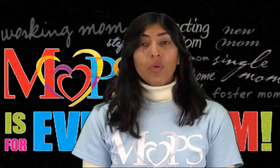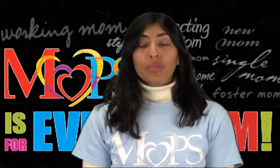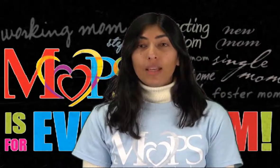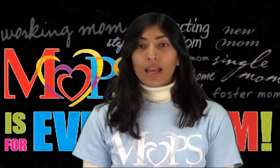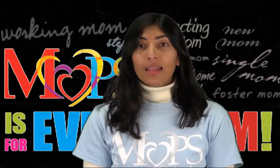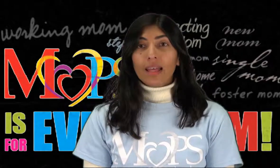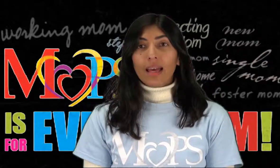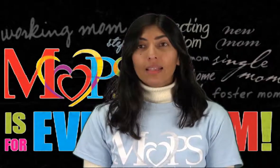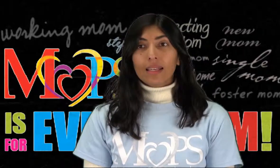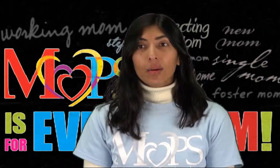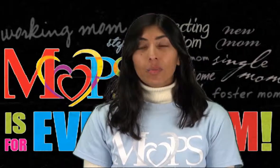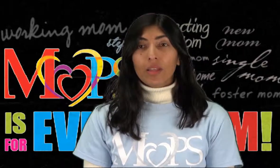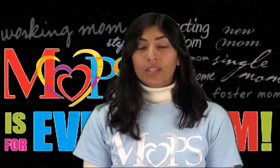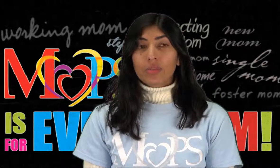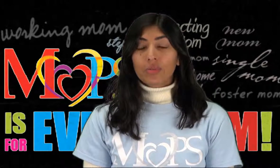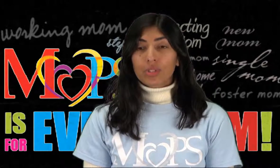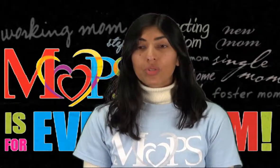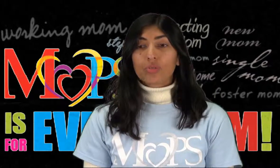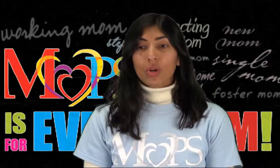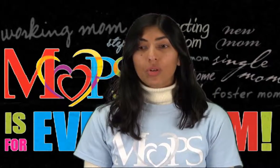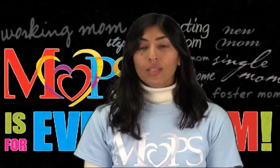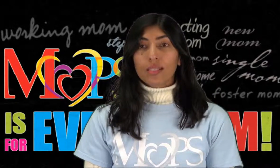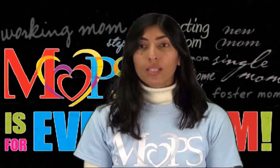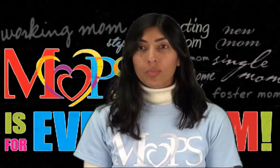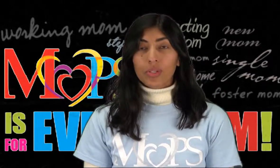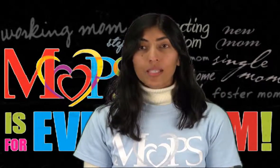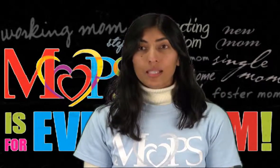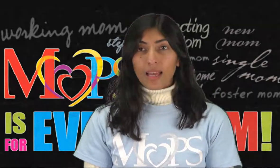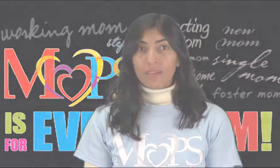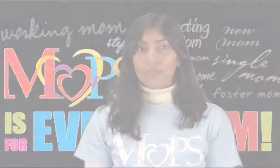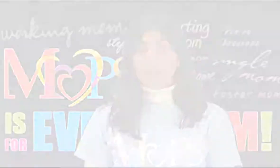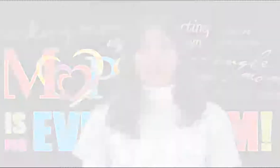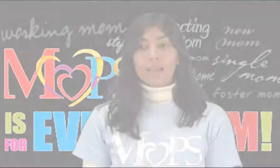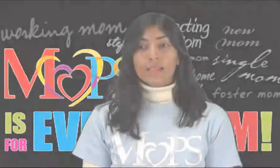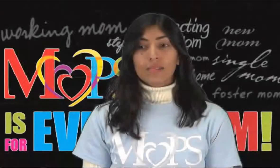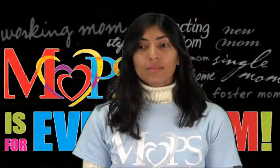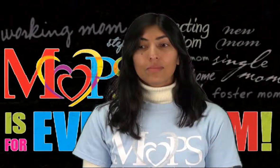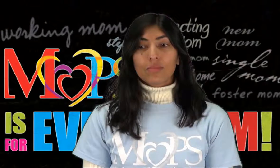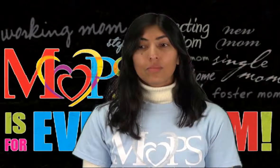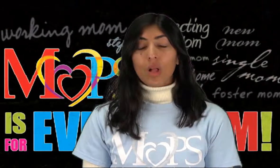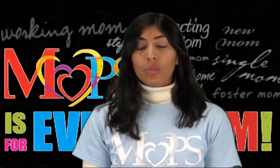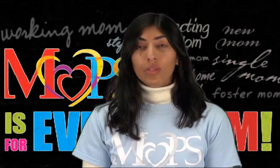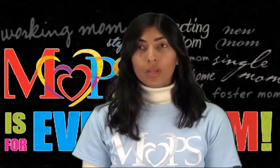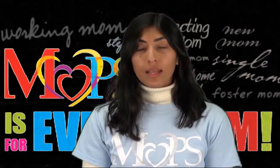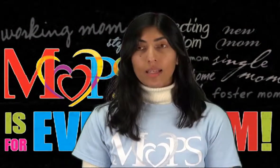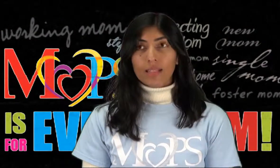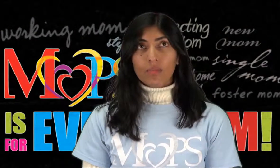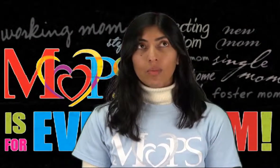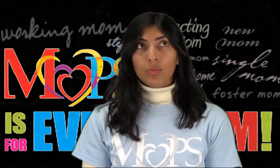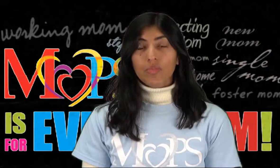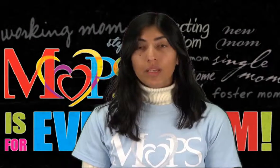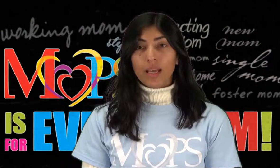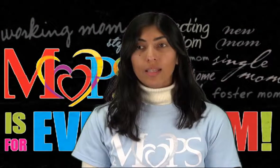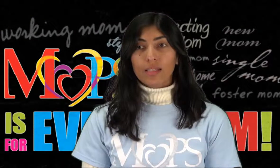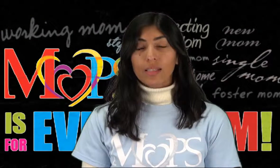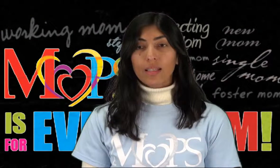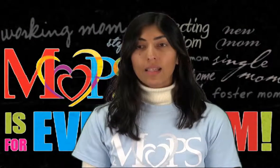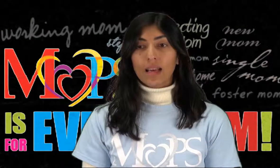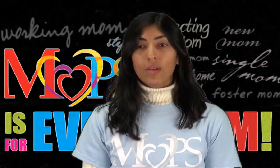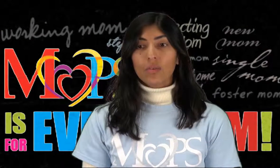we forget that we play this crucial role in this little person's life. And while we're doing that, sometimes we forget that